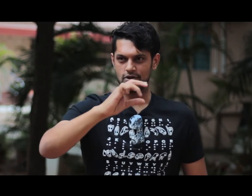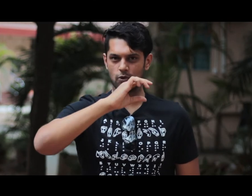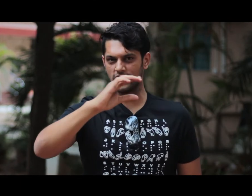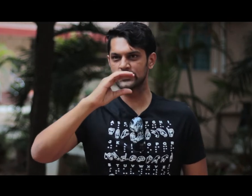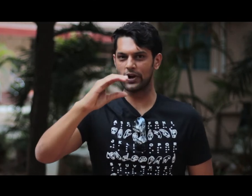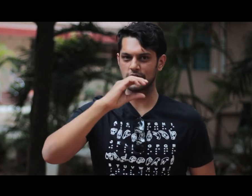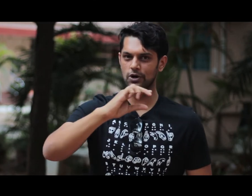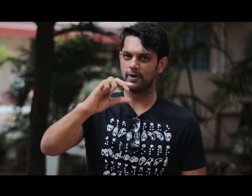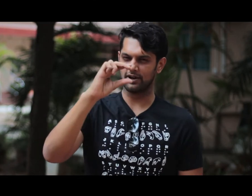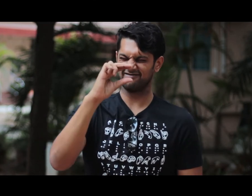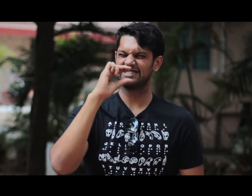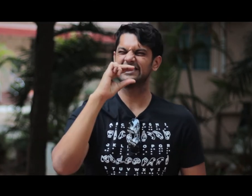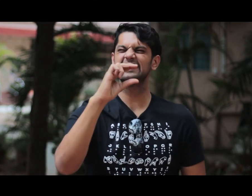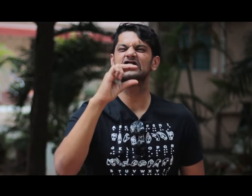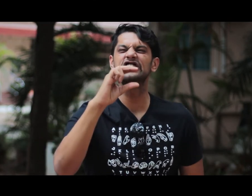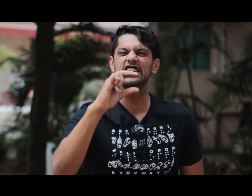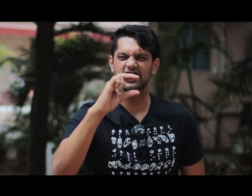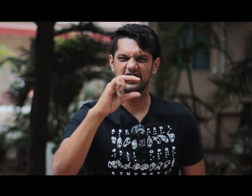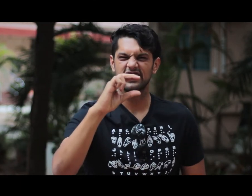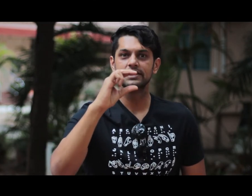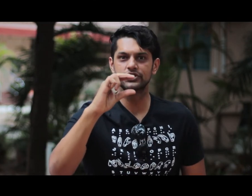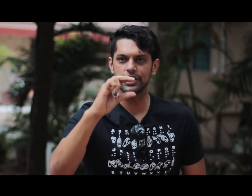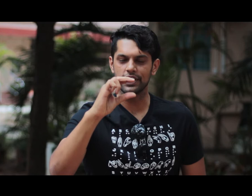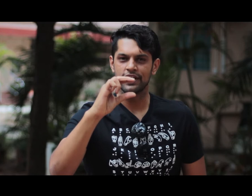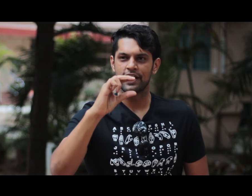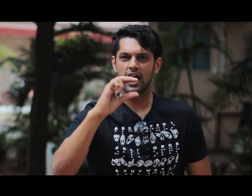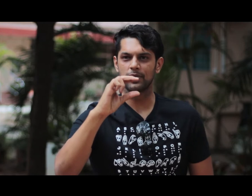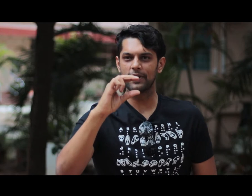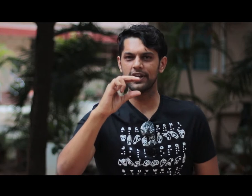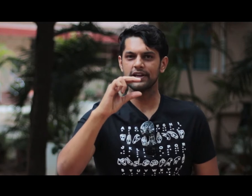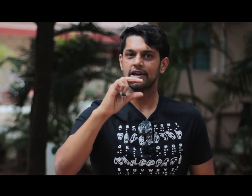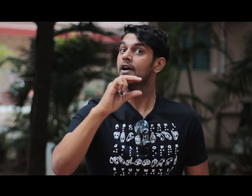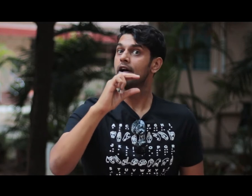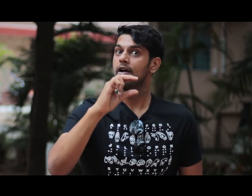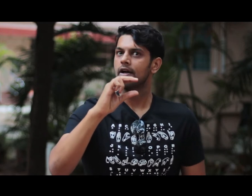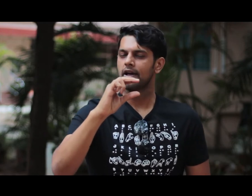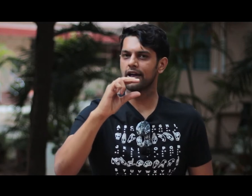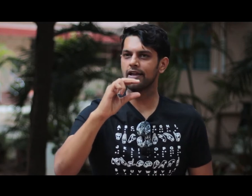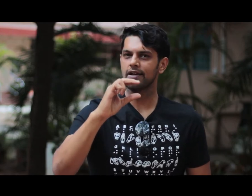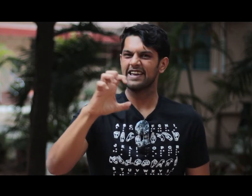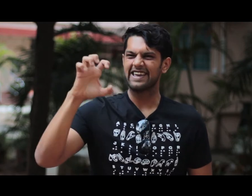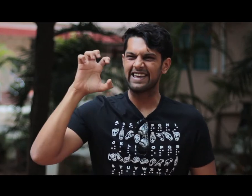the ones who like to go to bar. This is G. G. I'm repeating. Engeli.